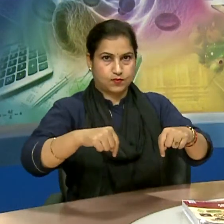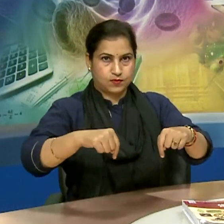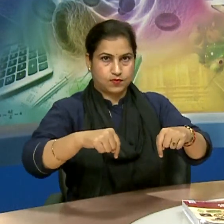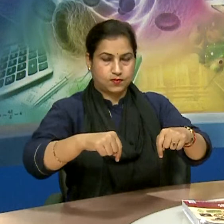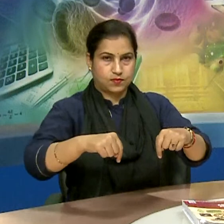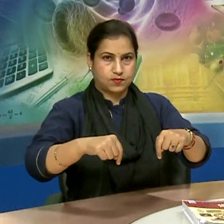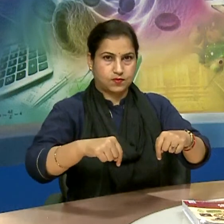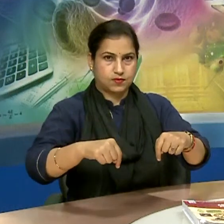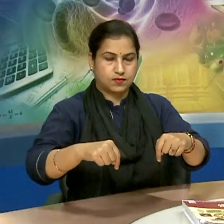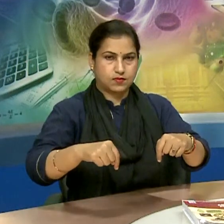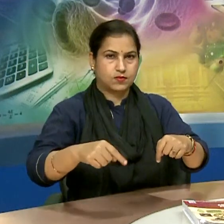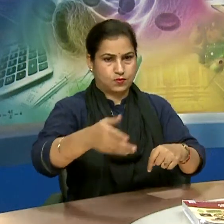Today